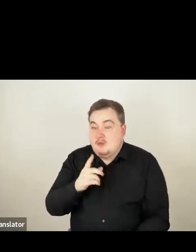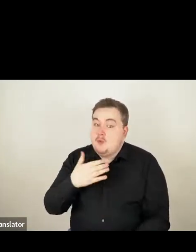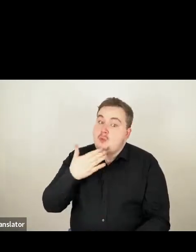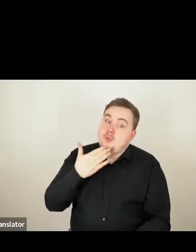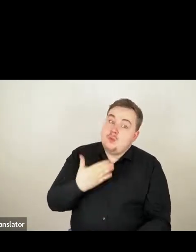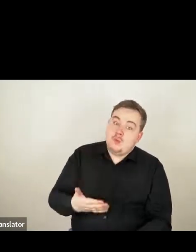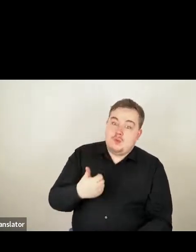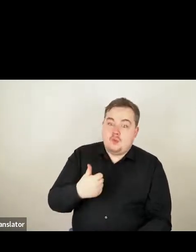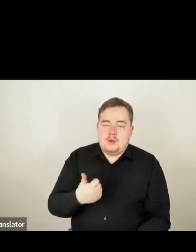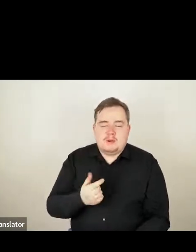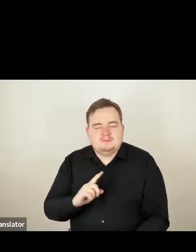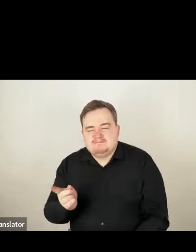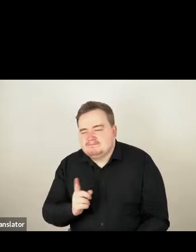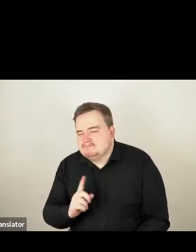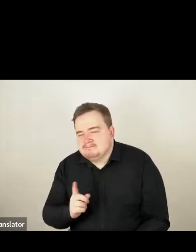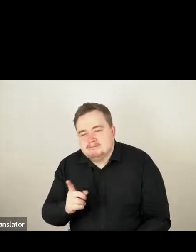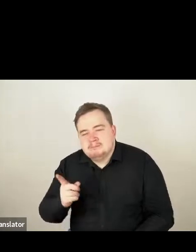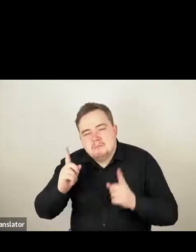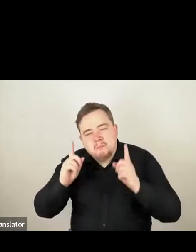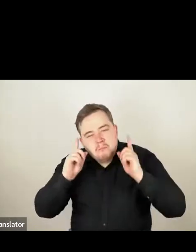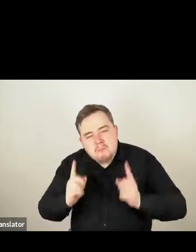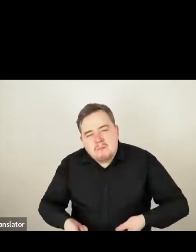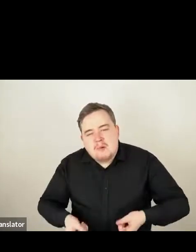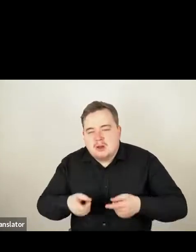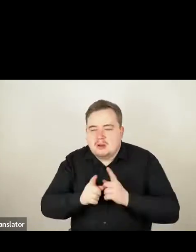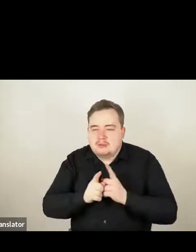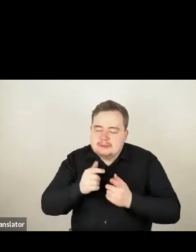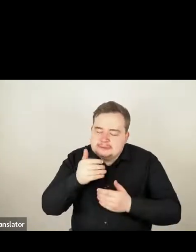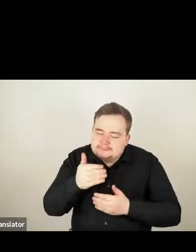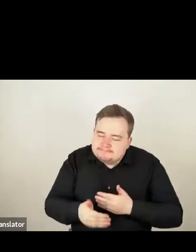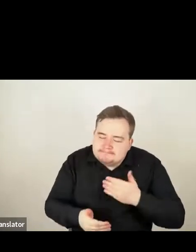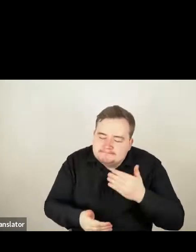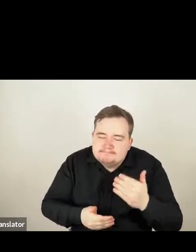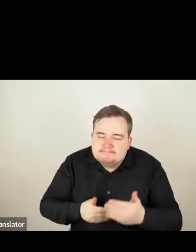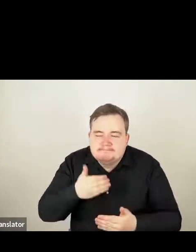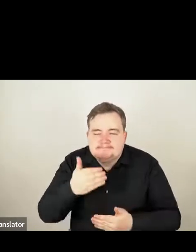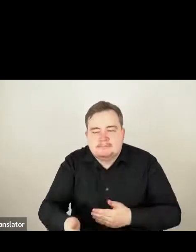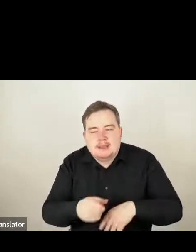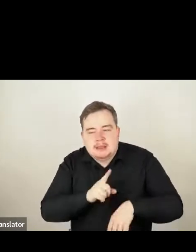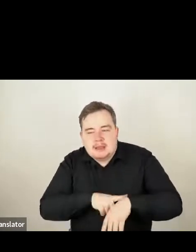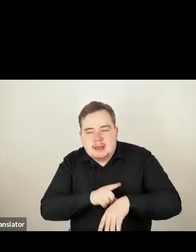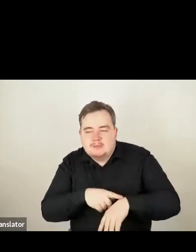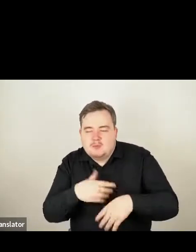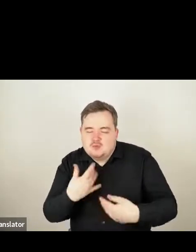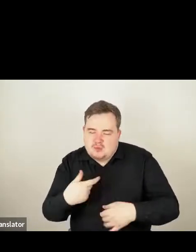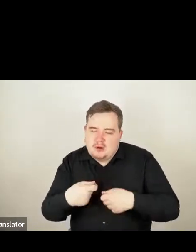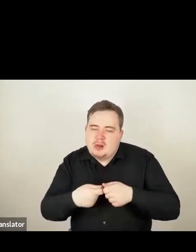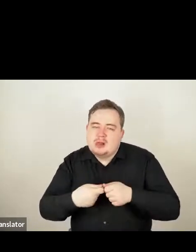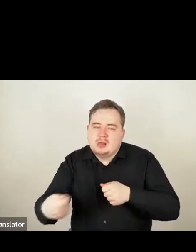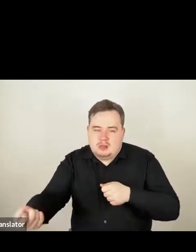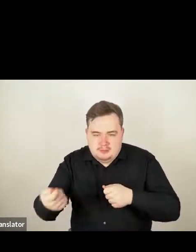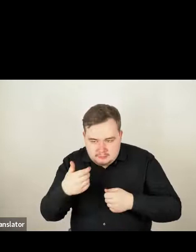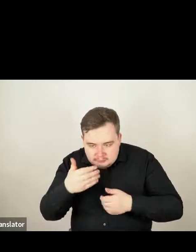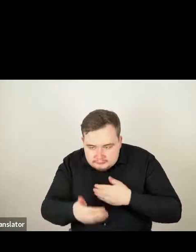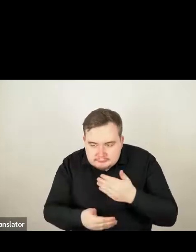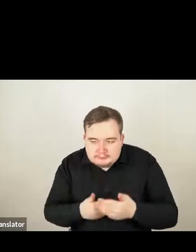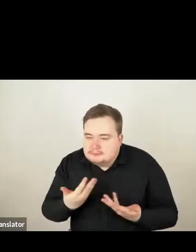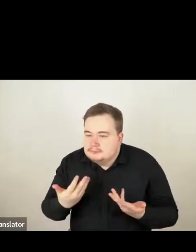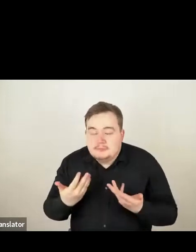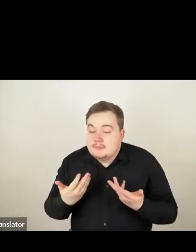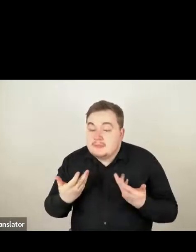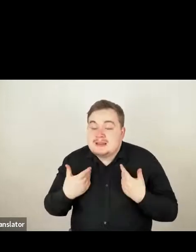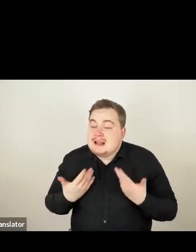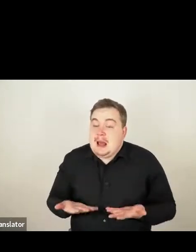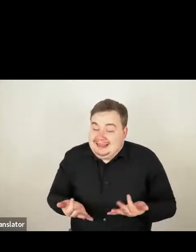a bespoke process, a process that takes account of what's happening currently within the Parliament,